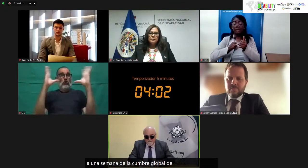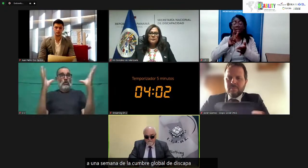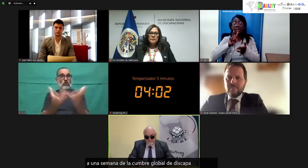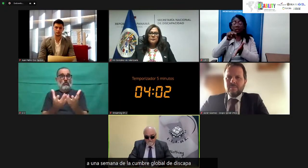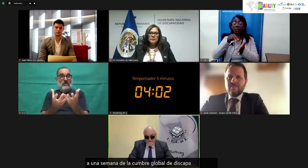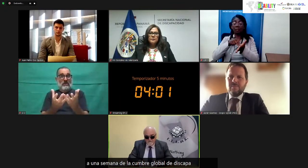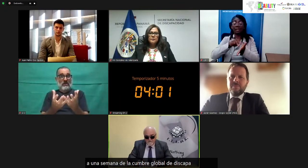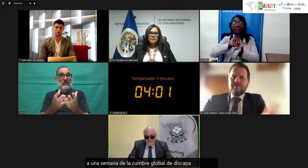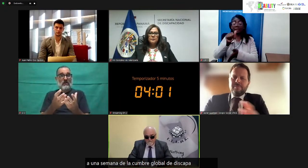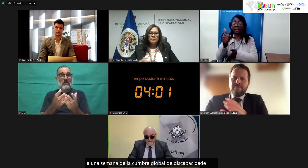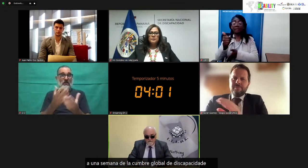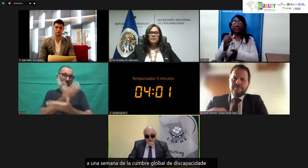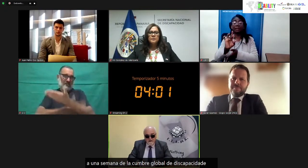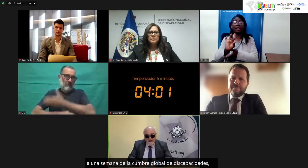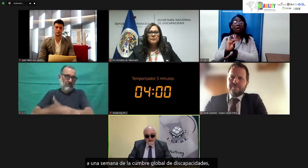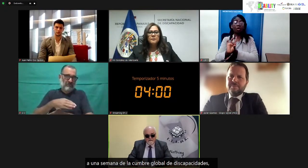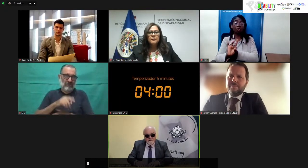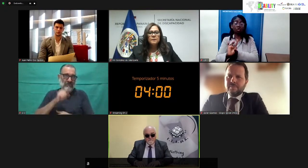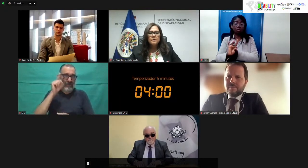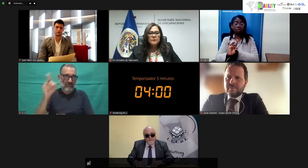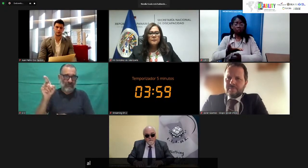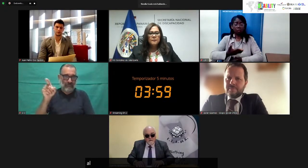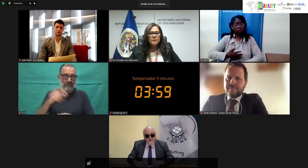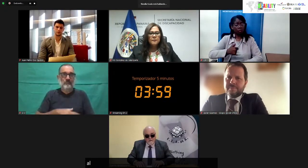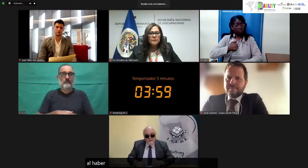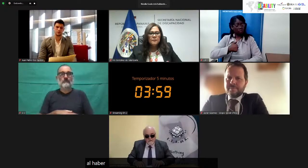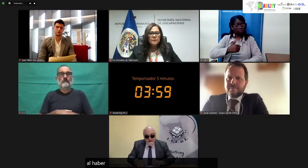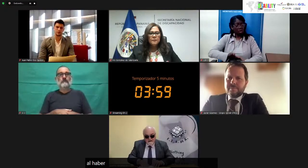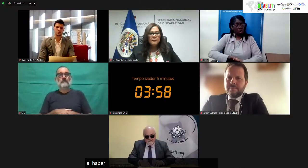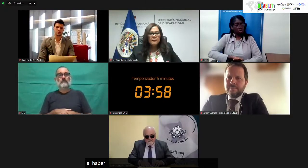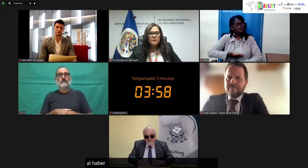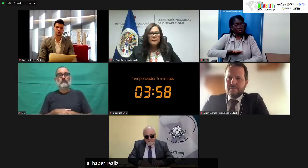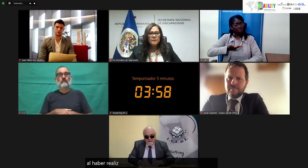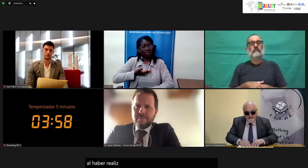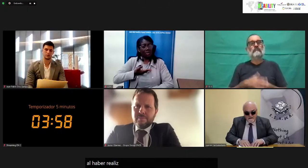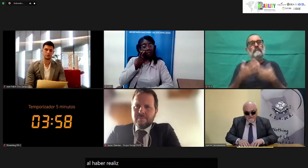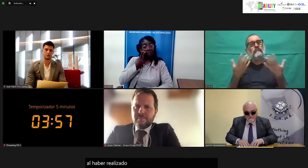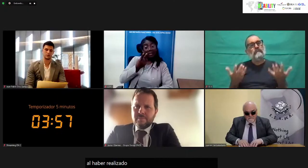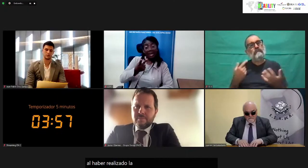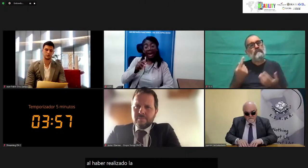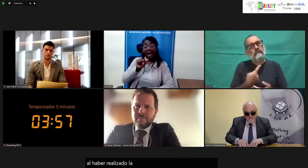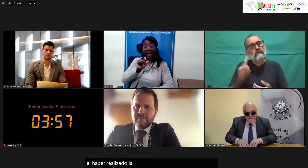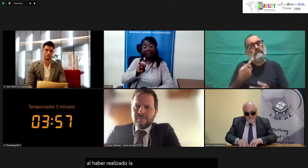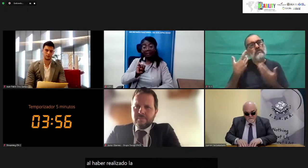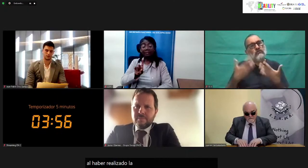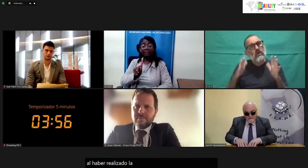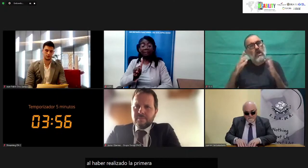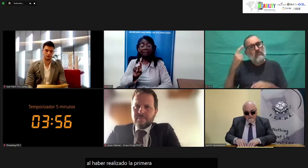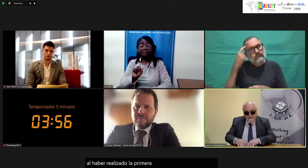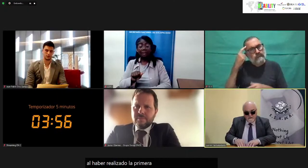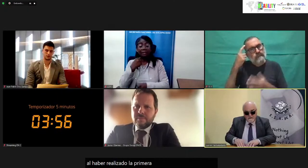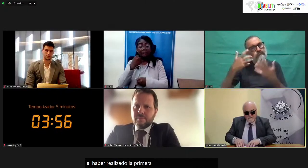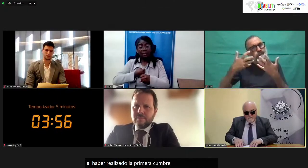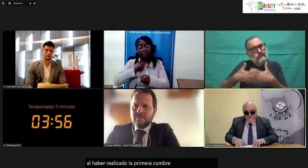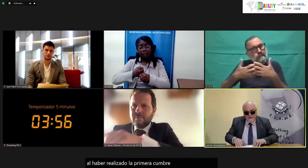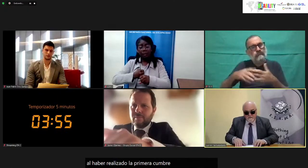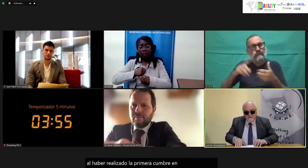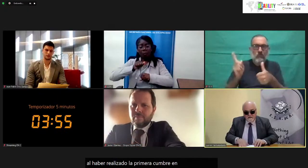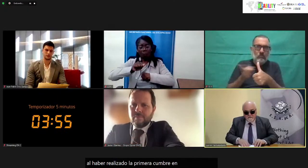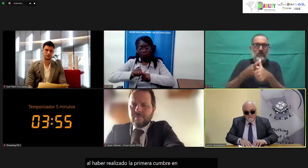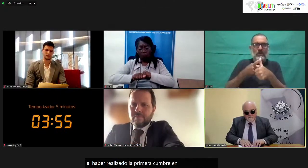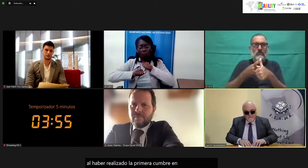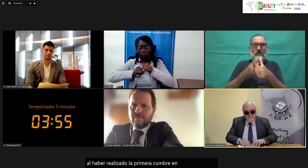proud to see ida actively again in the